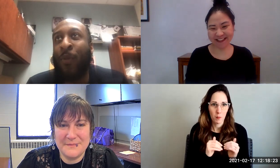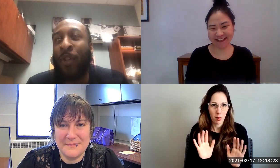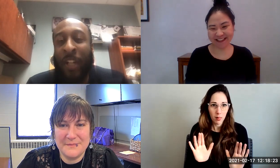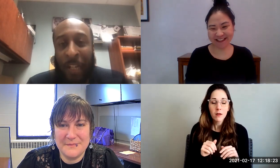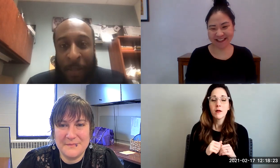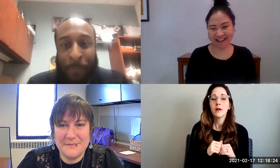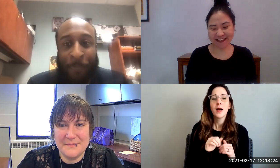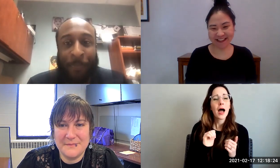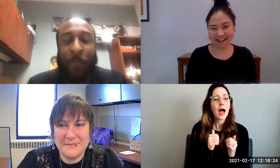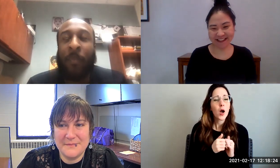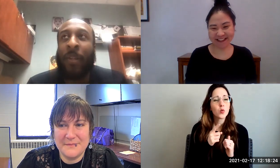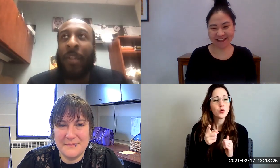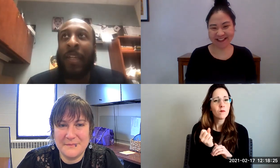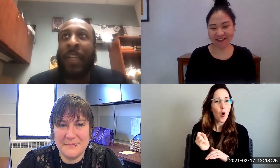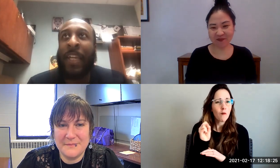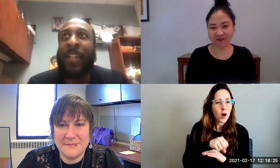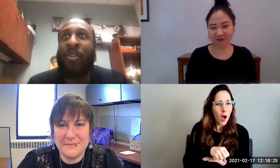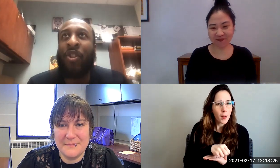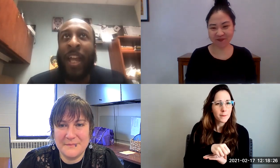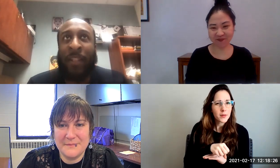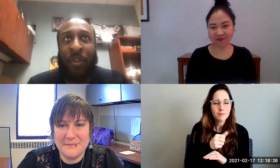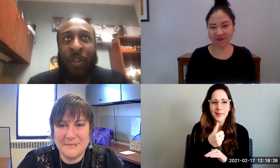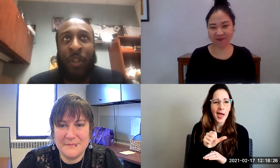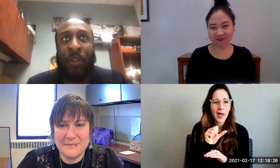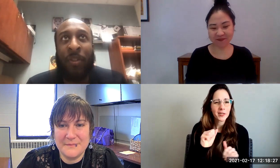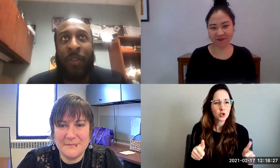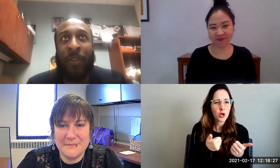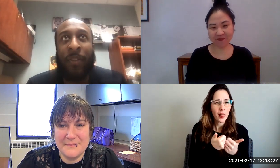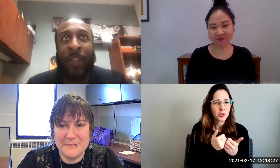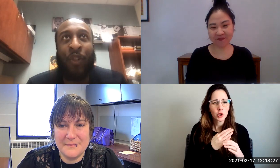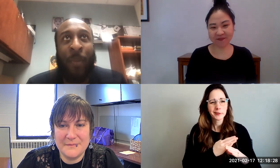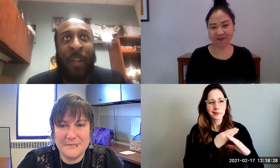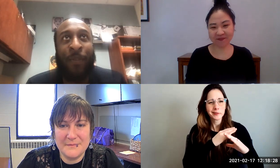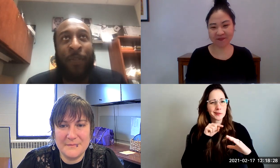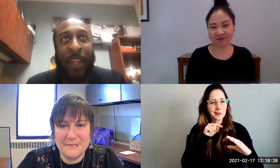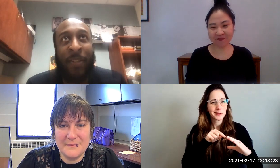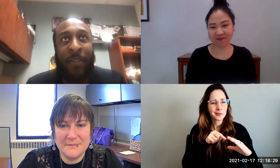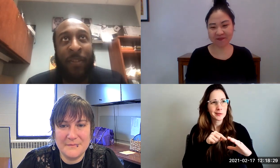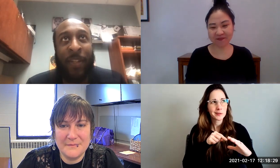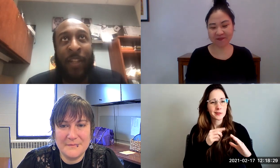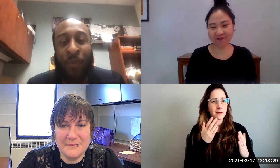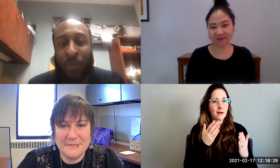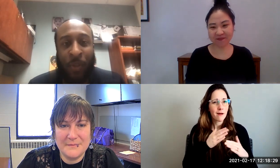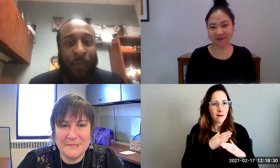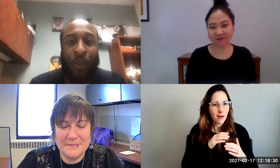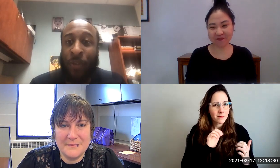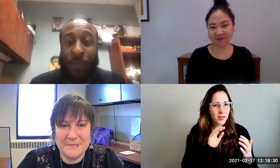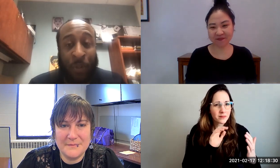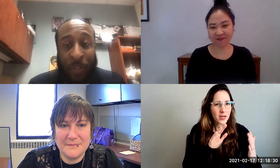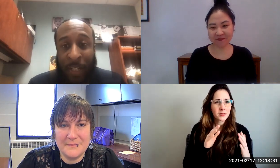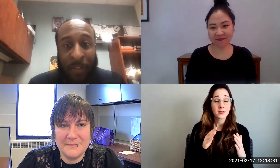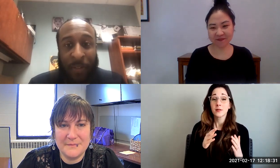you overcome any challenges that you might have faced as a result of